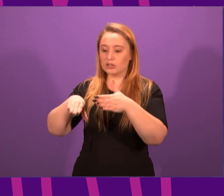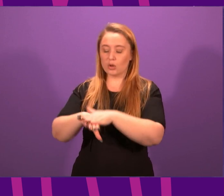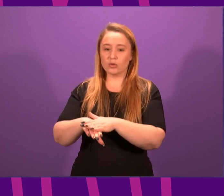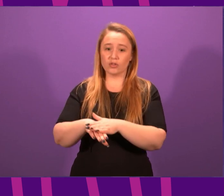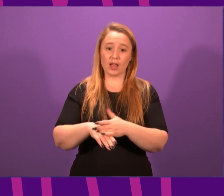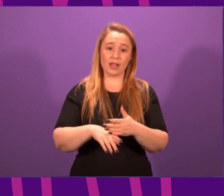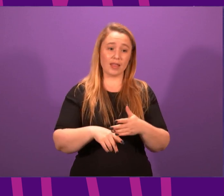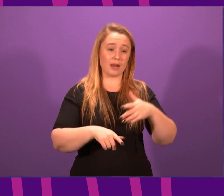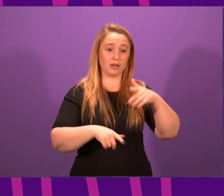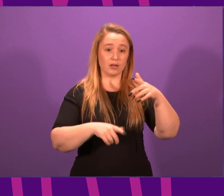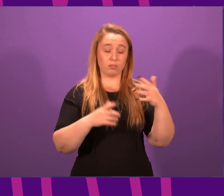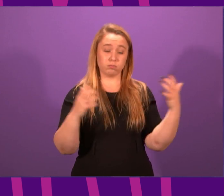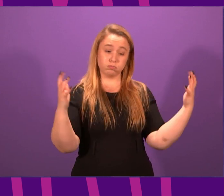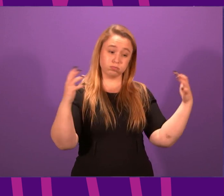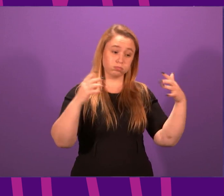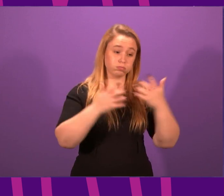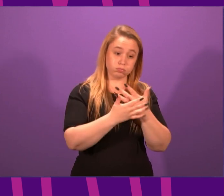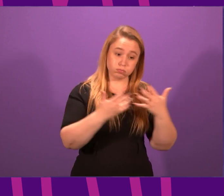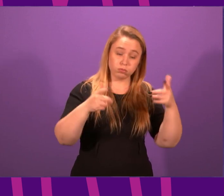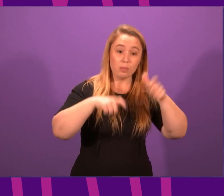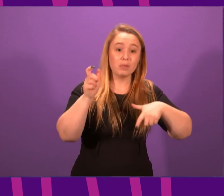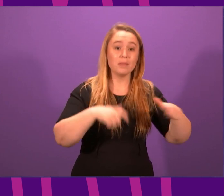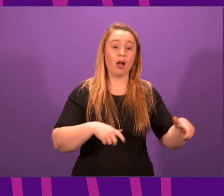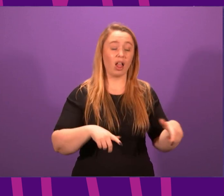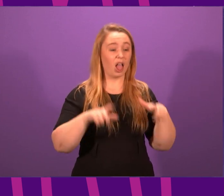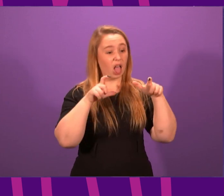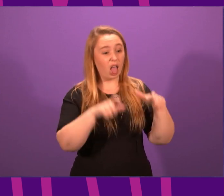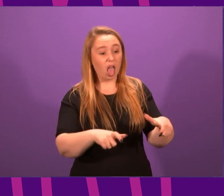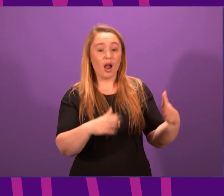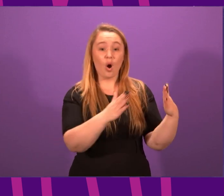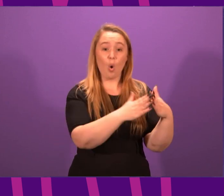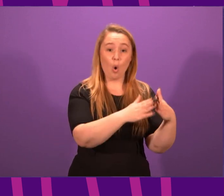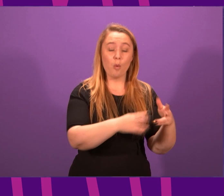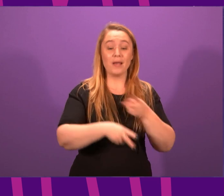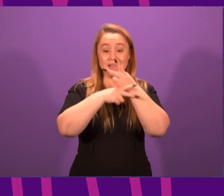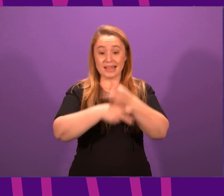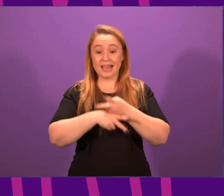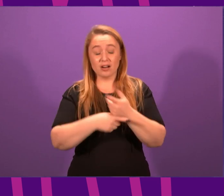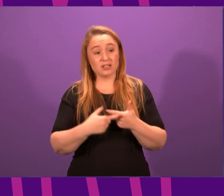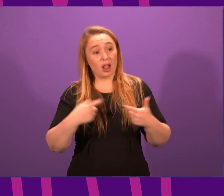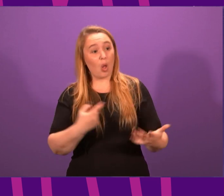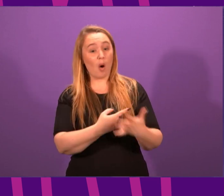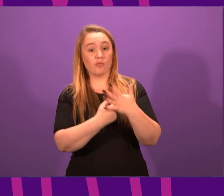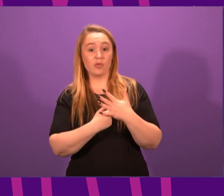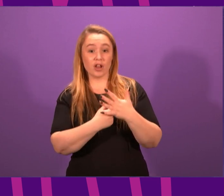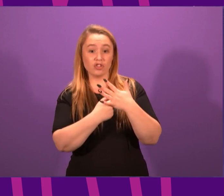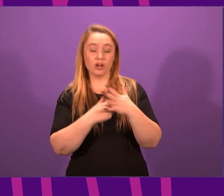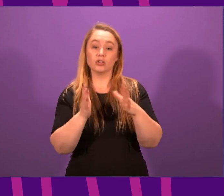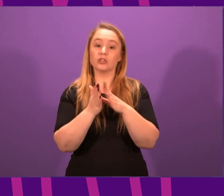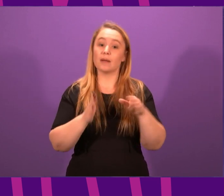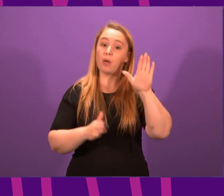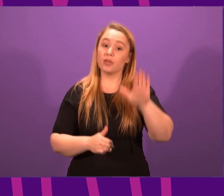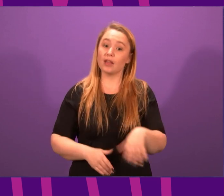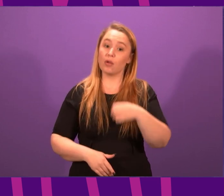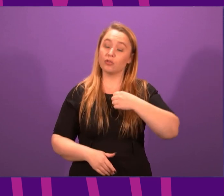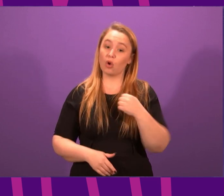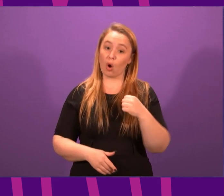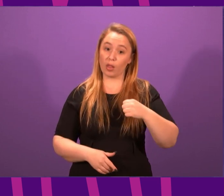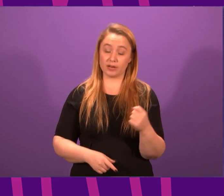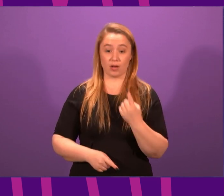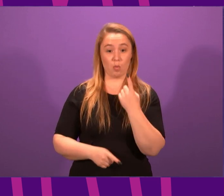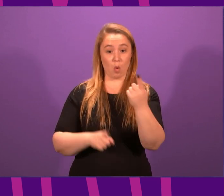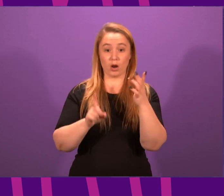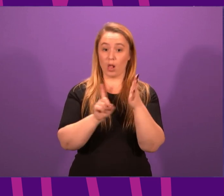people have been left at home and their carers are under enormous pressure. In South Scotland, where I live, one local authority is